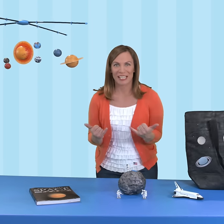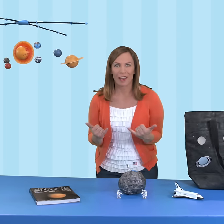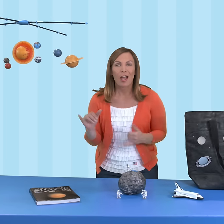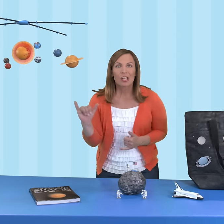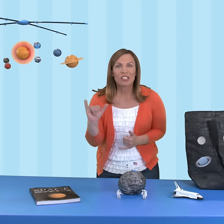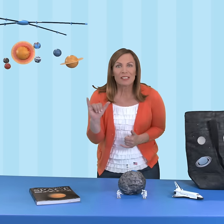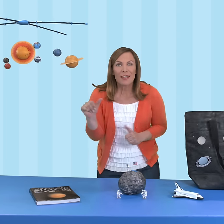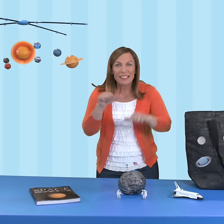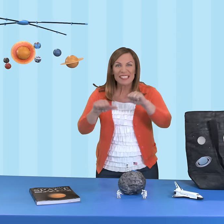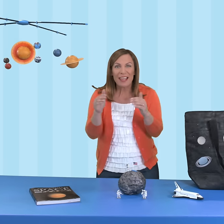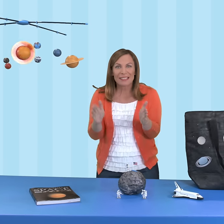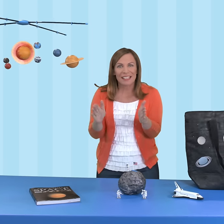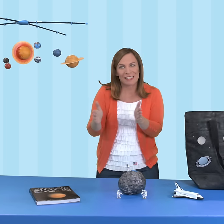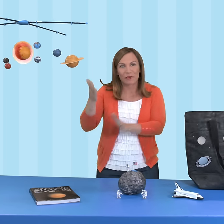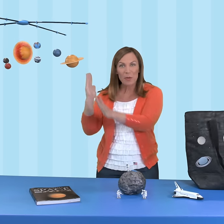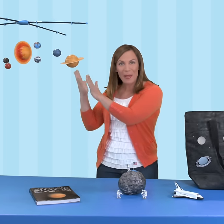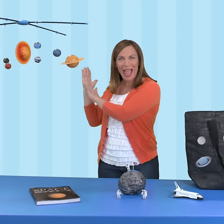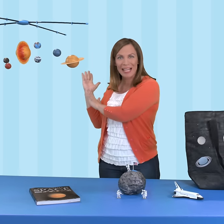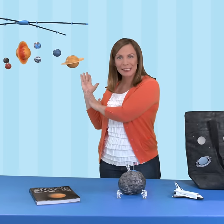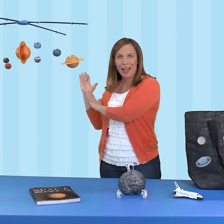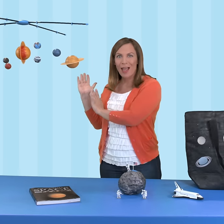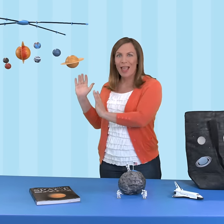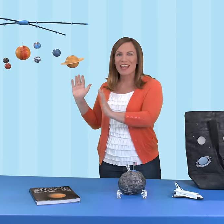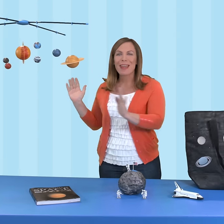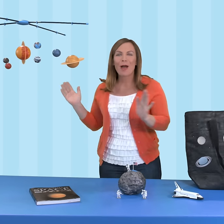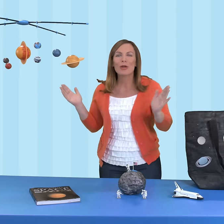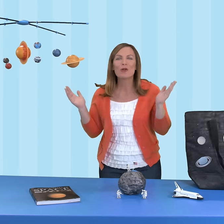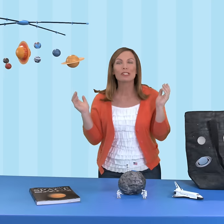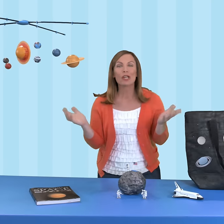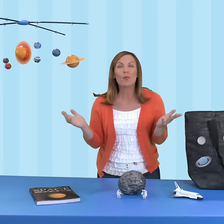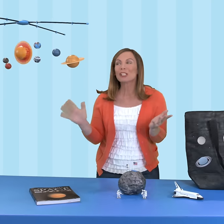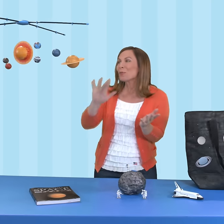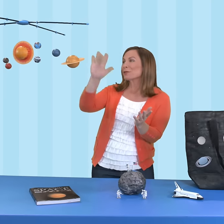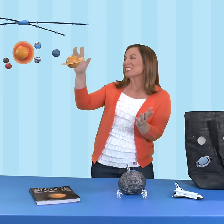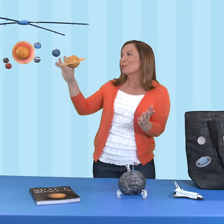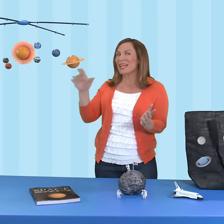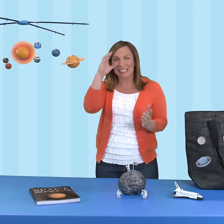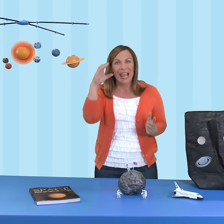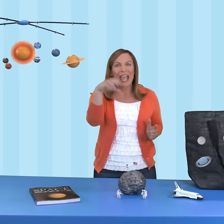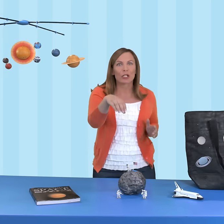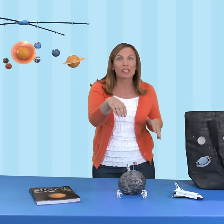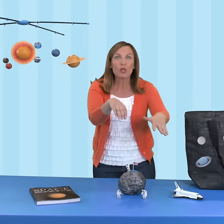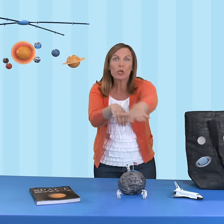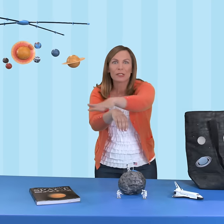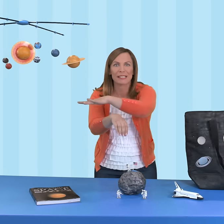today, just like scientists from the past. And now we know so much about space and our solar